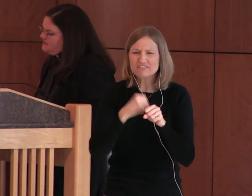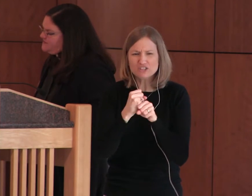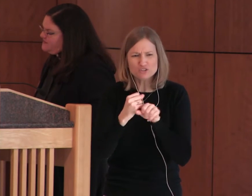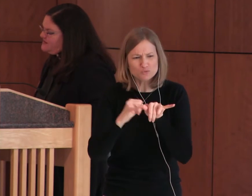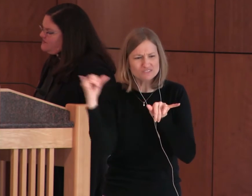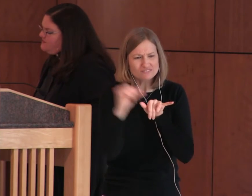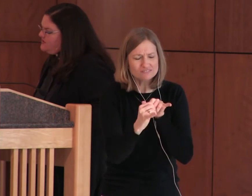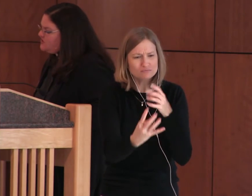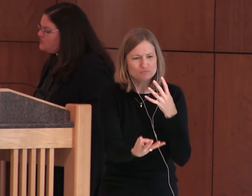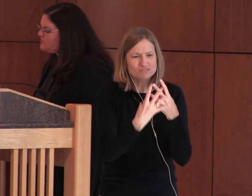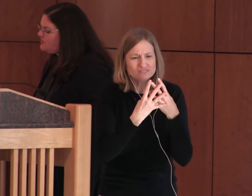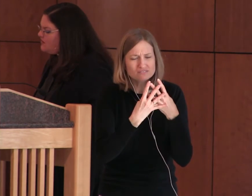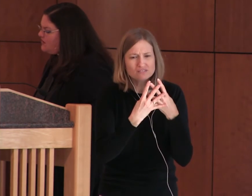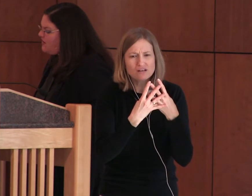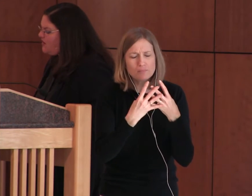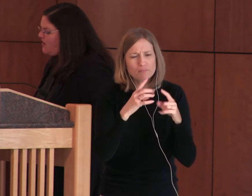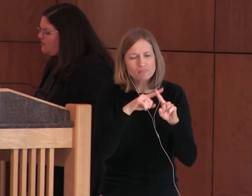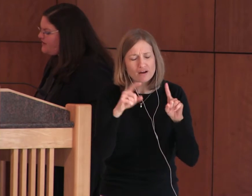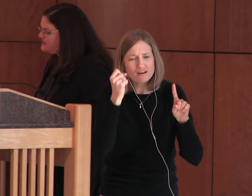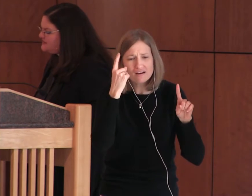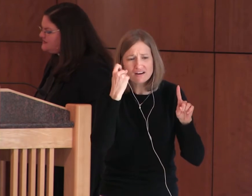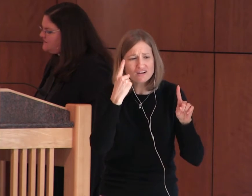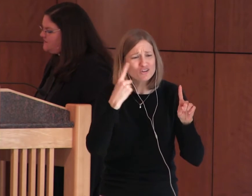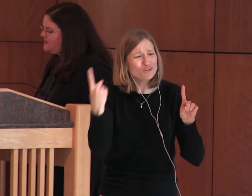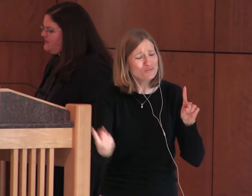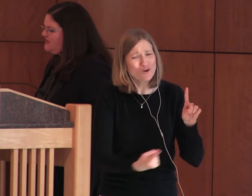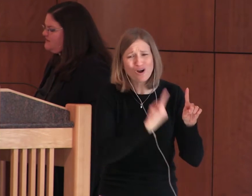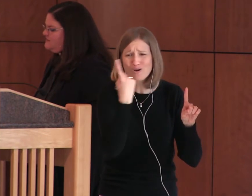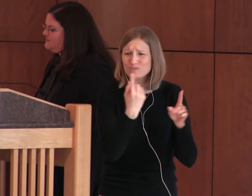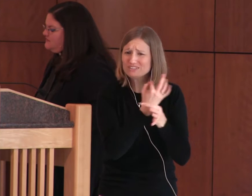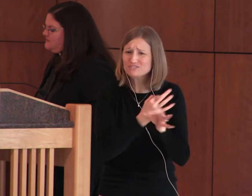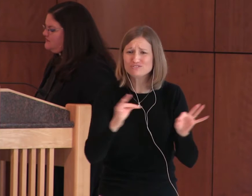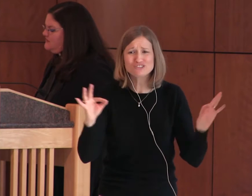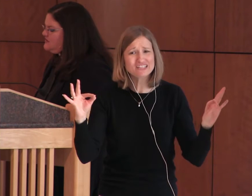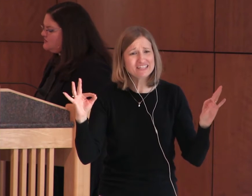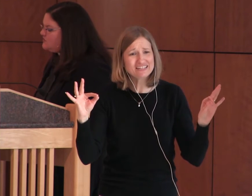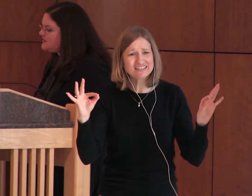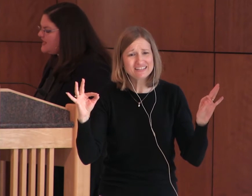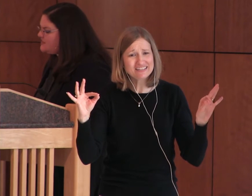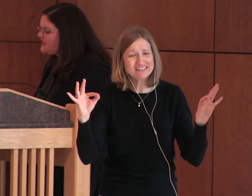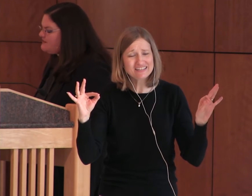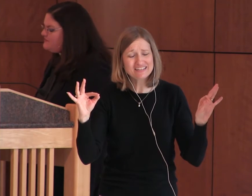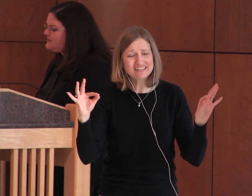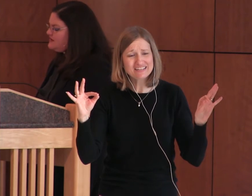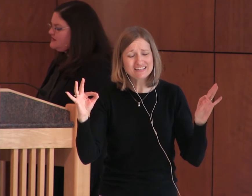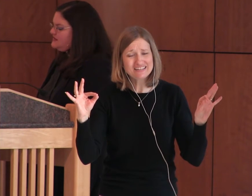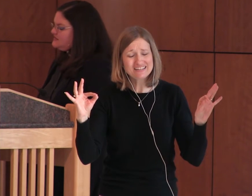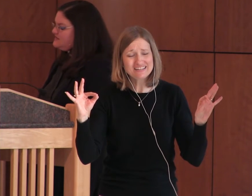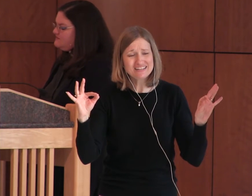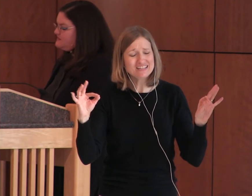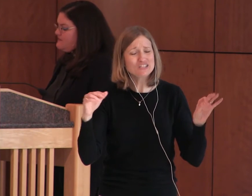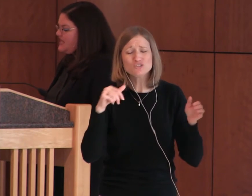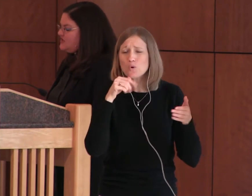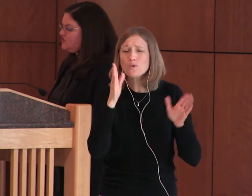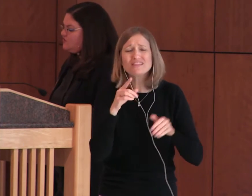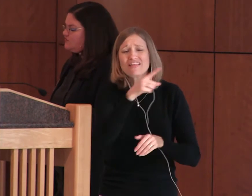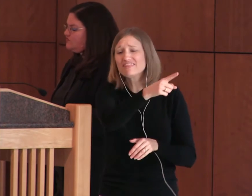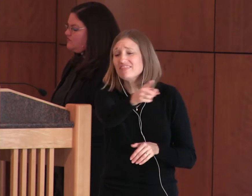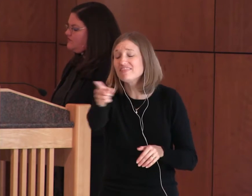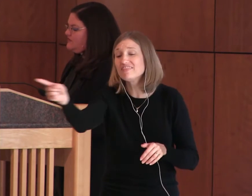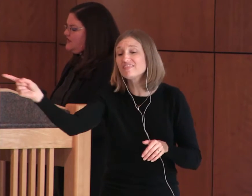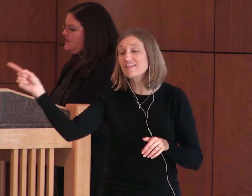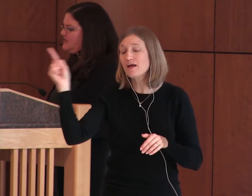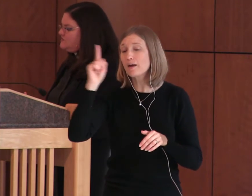prisoner, but you were always a free man. Don't allow them to make